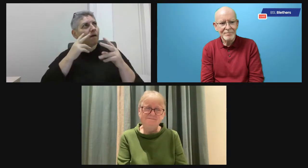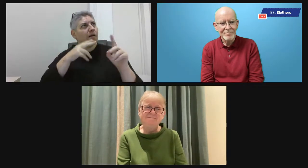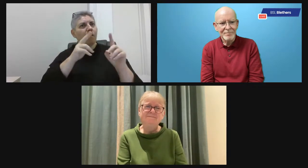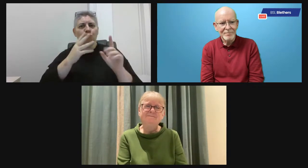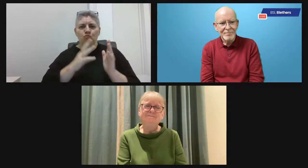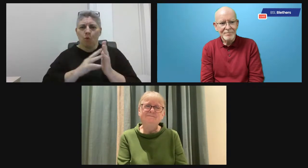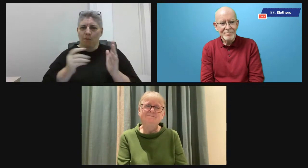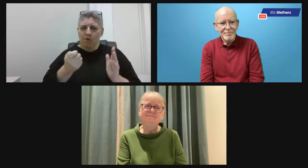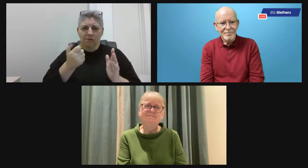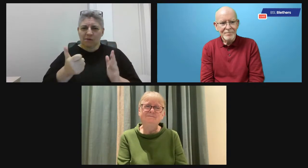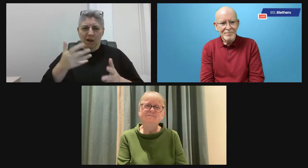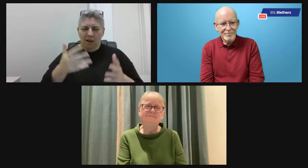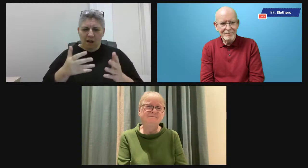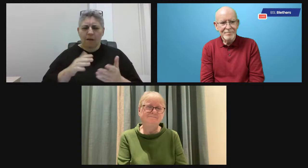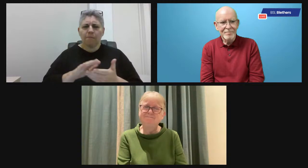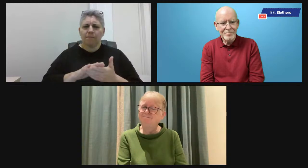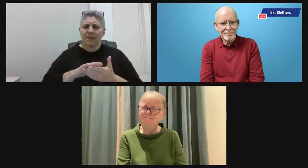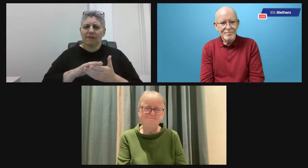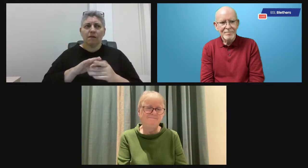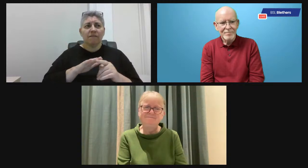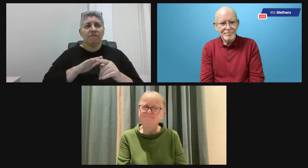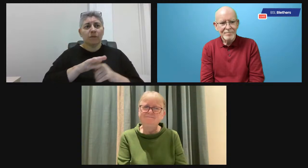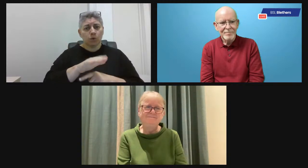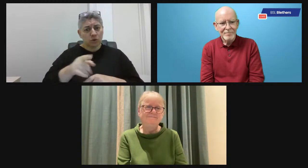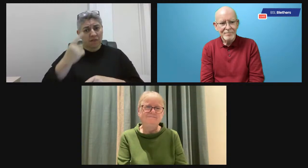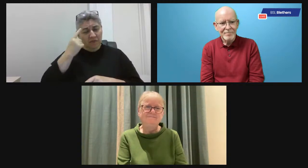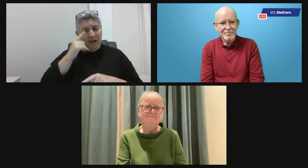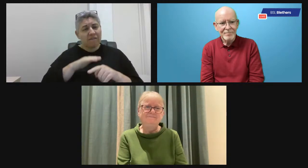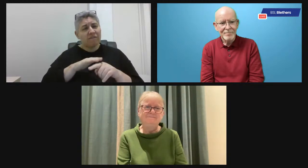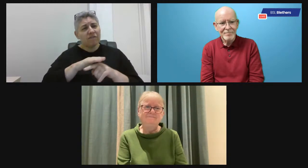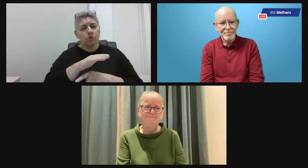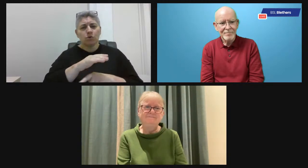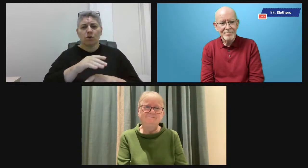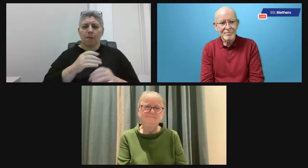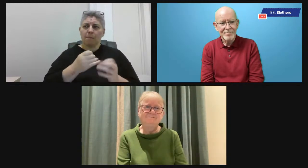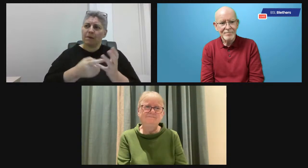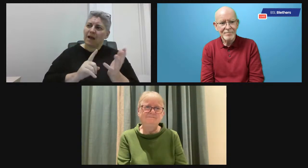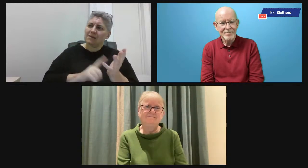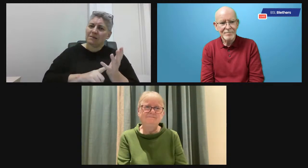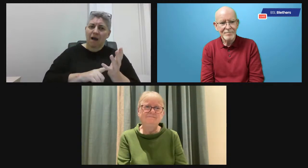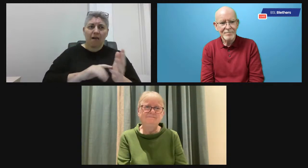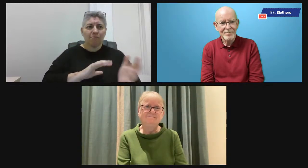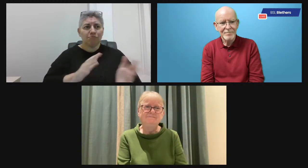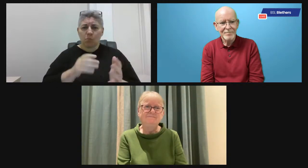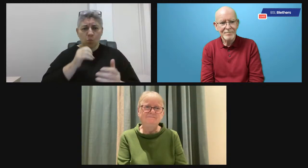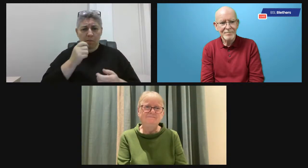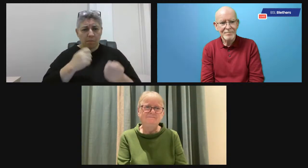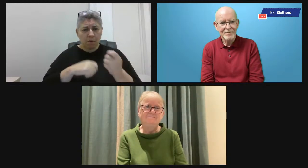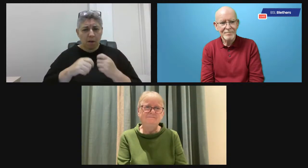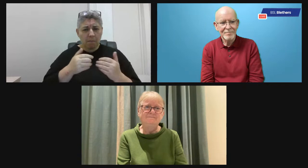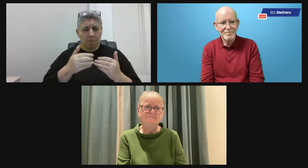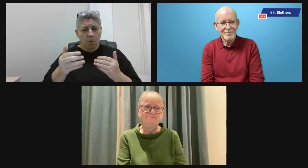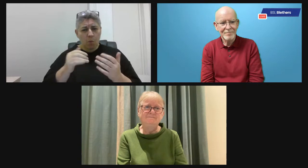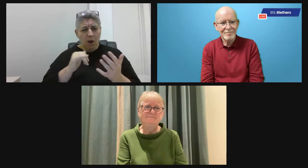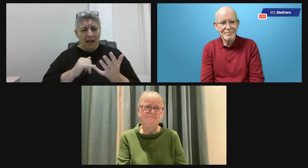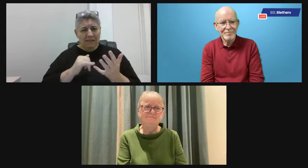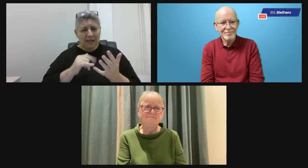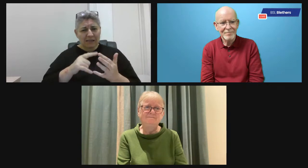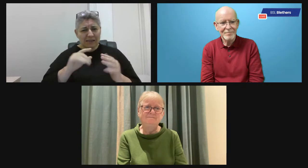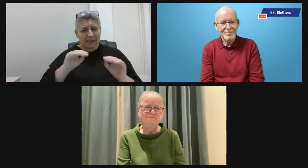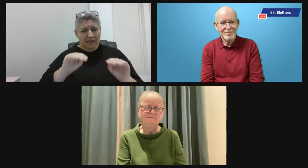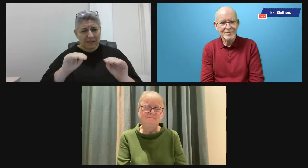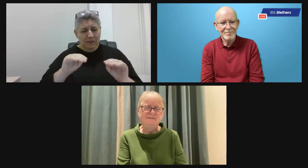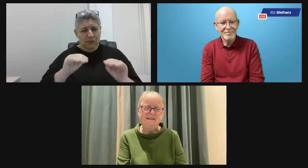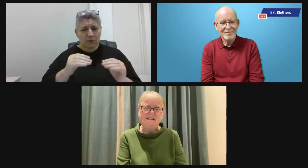they're not getting access to the rich BSL and the culture and everything else, and a lot of it is science-supported English. Are